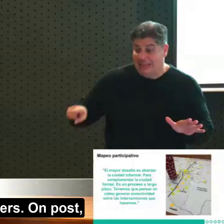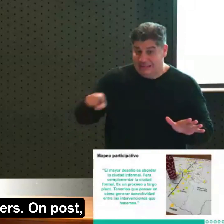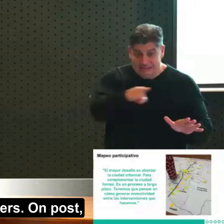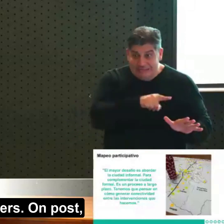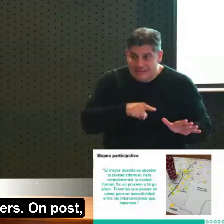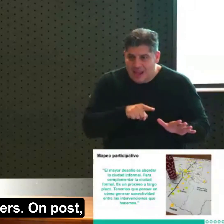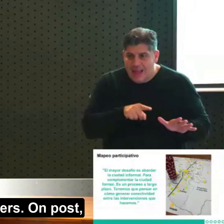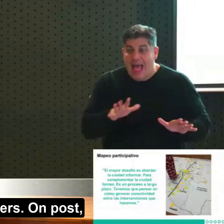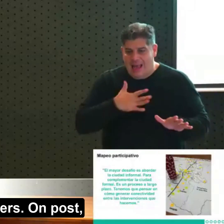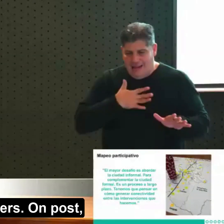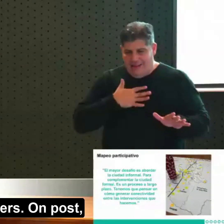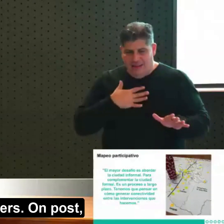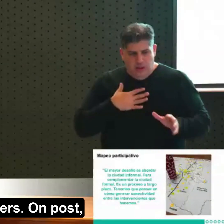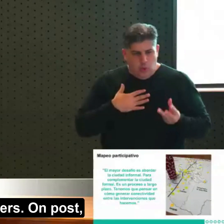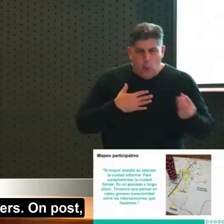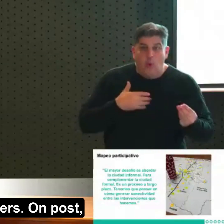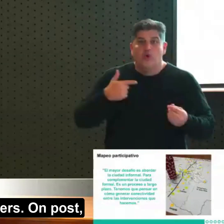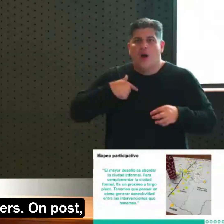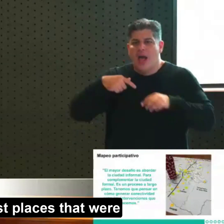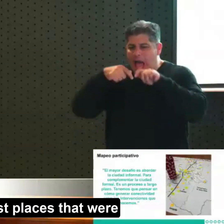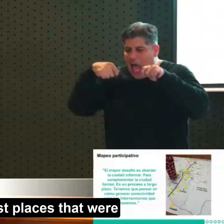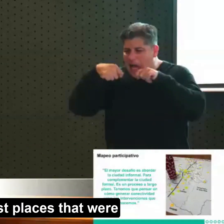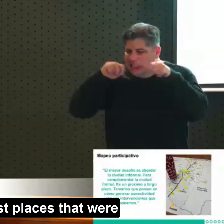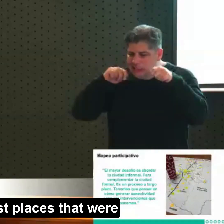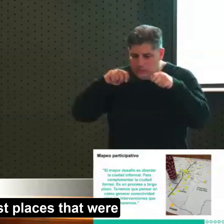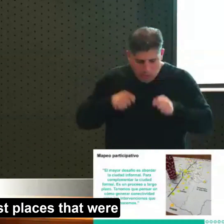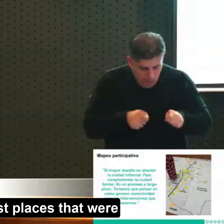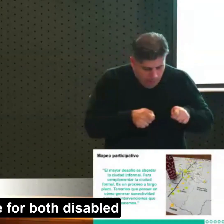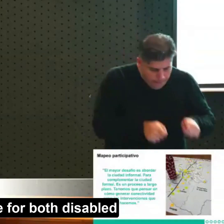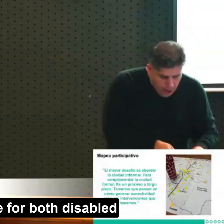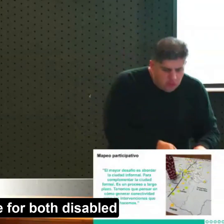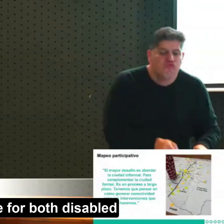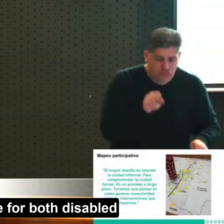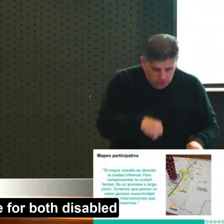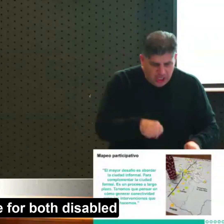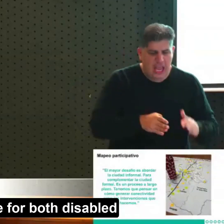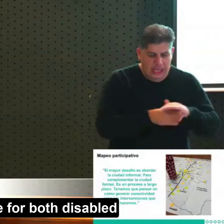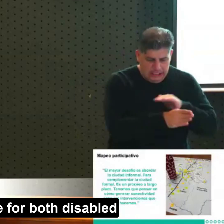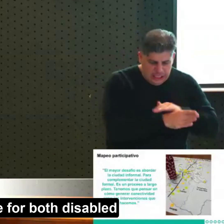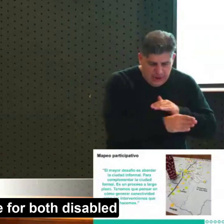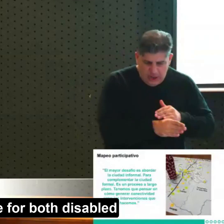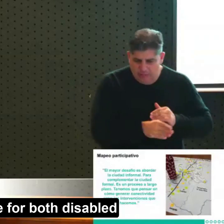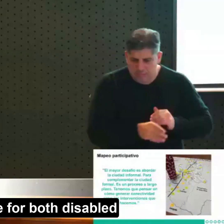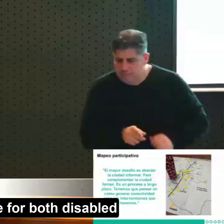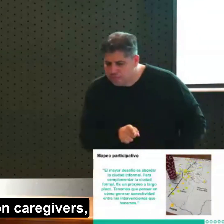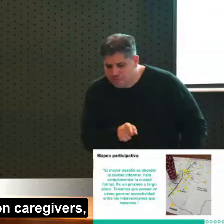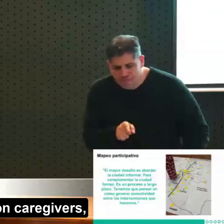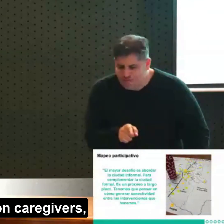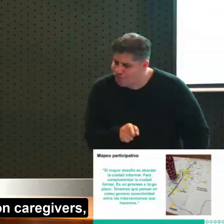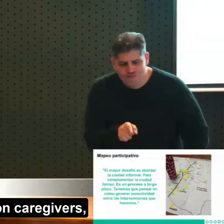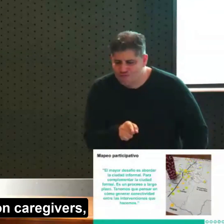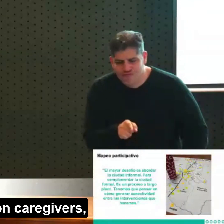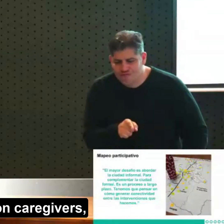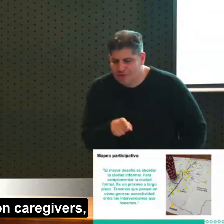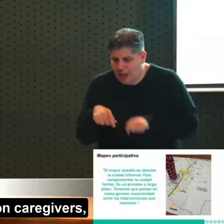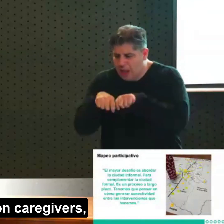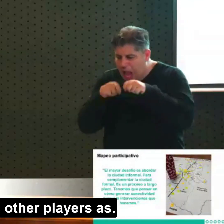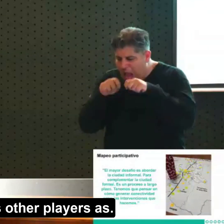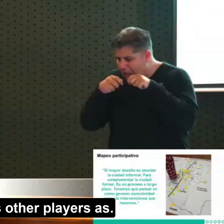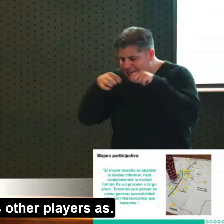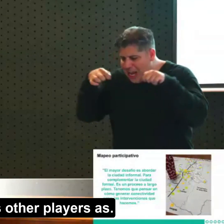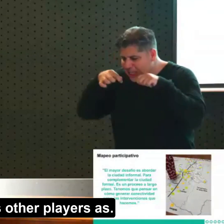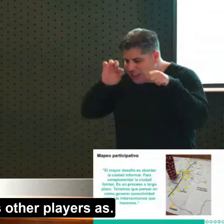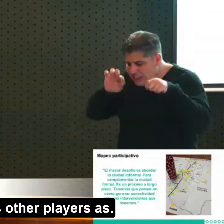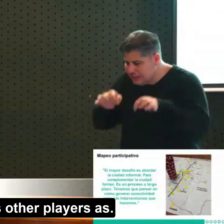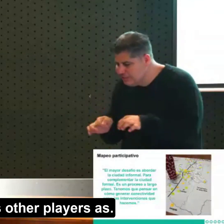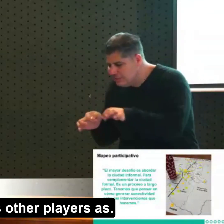place stickers on post-its on those places that were accessible for both disabled persons, caregivers, as